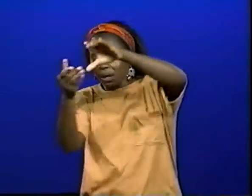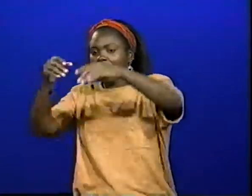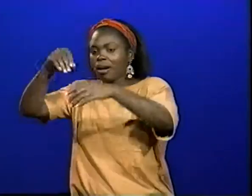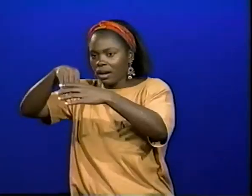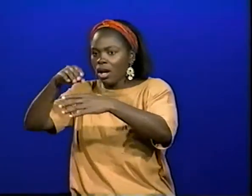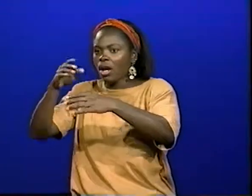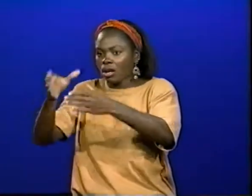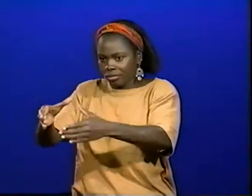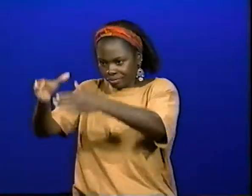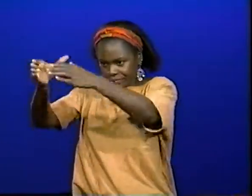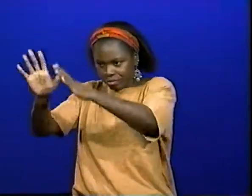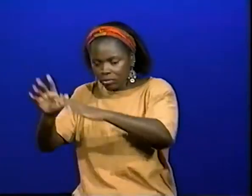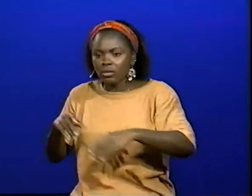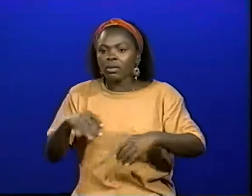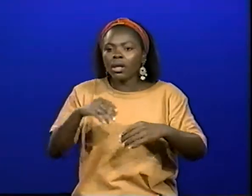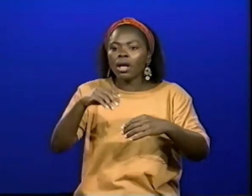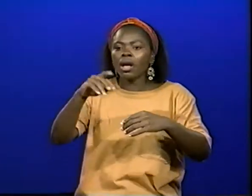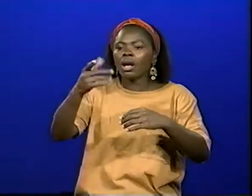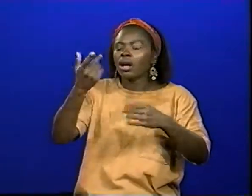again, put that back into the blender,